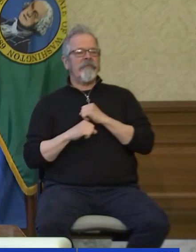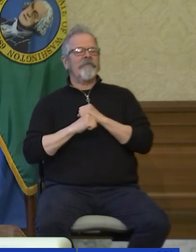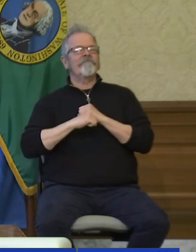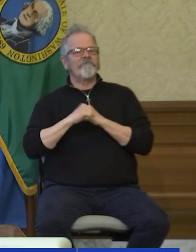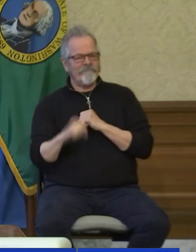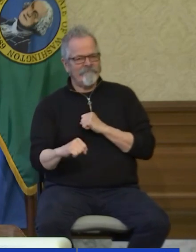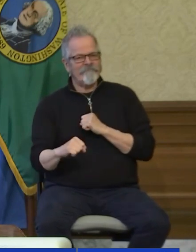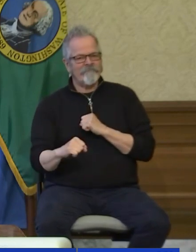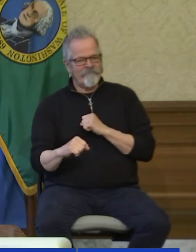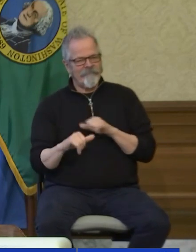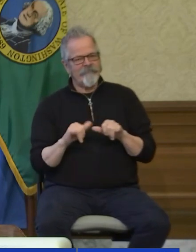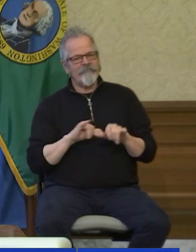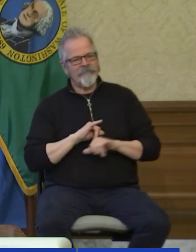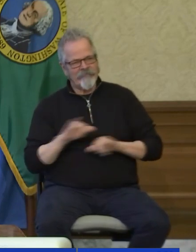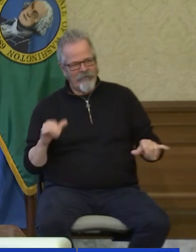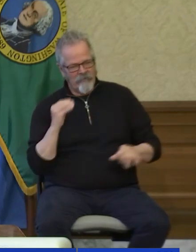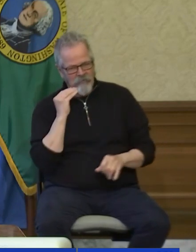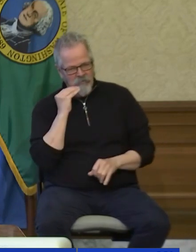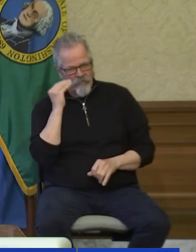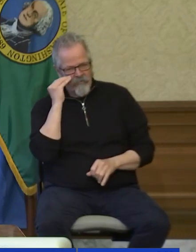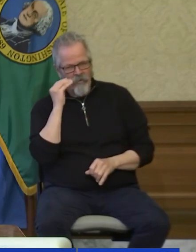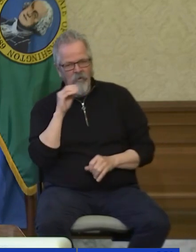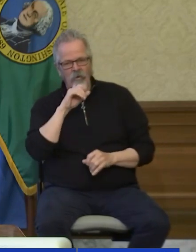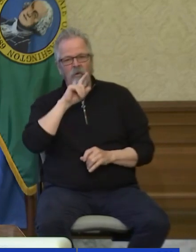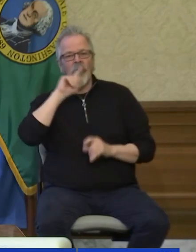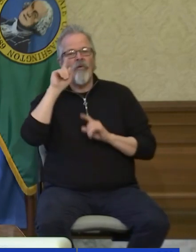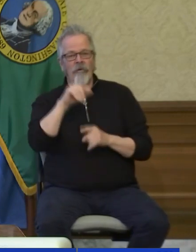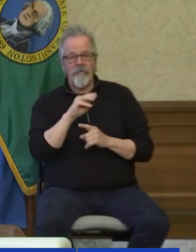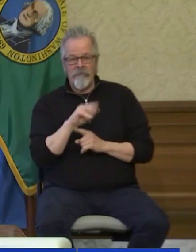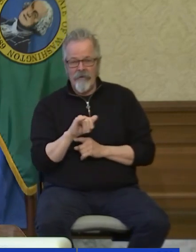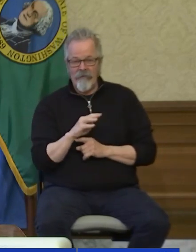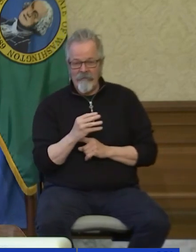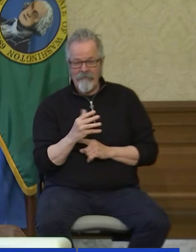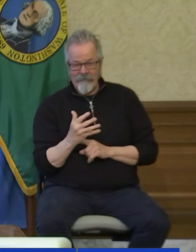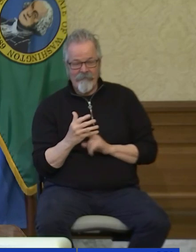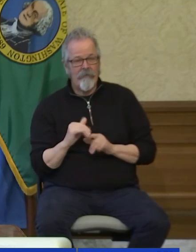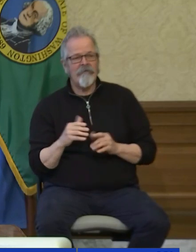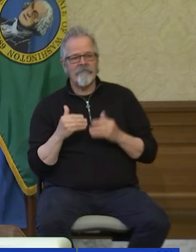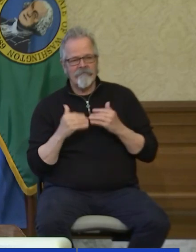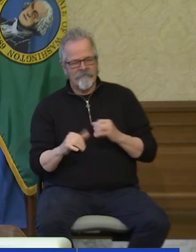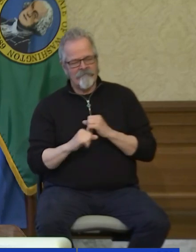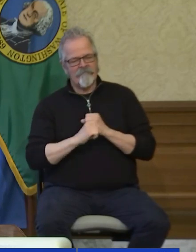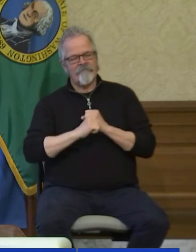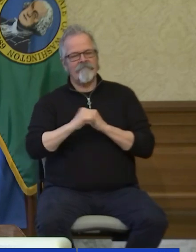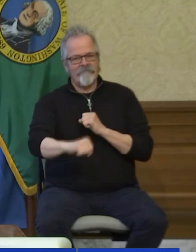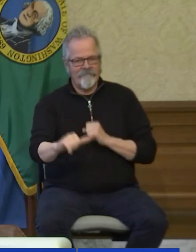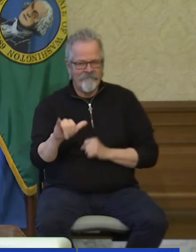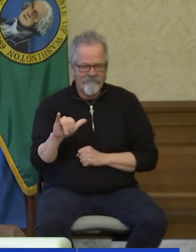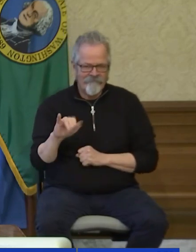initial immediate steps to begin reopening. We're turning the dial.